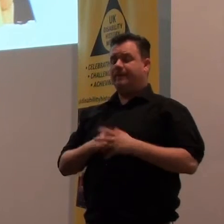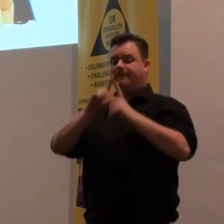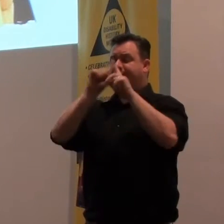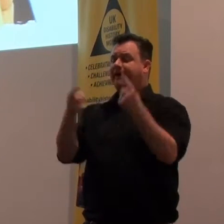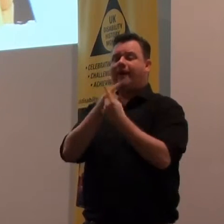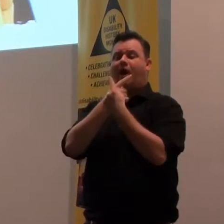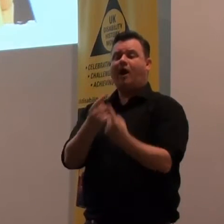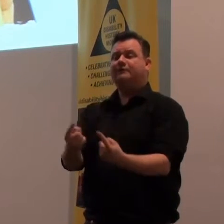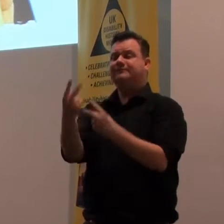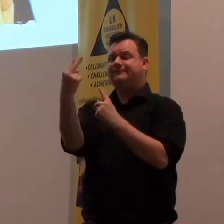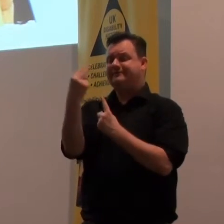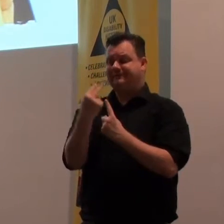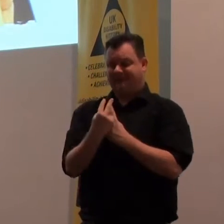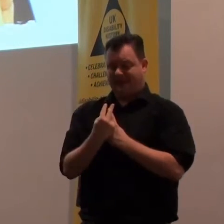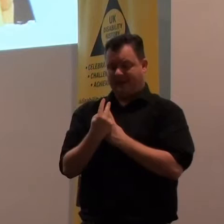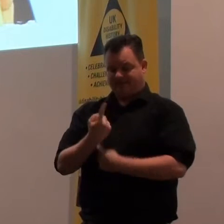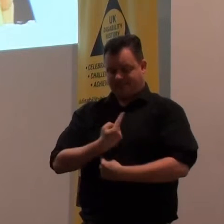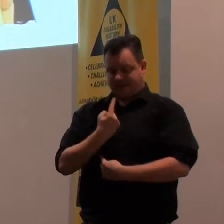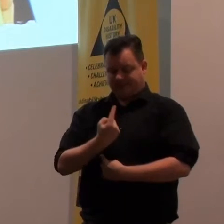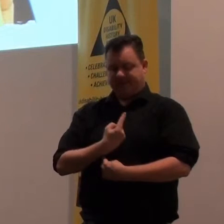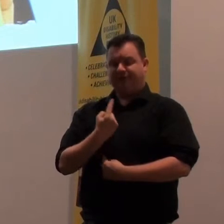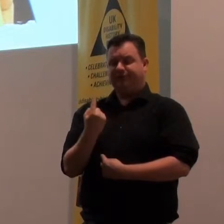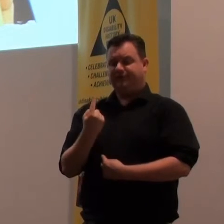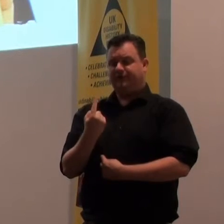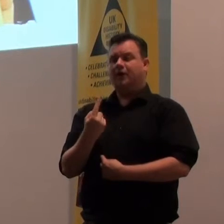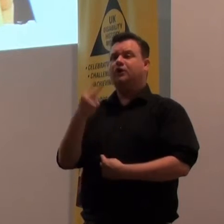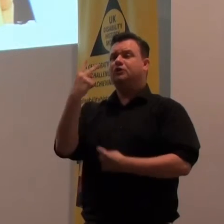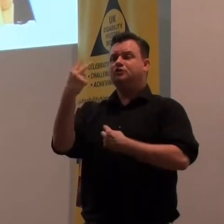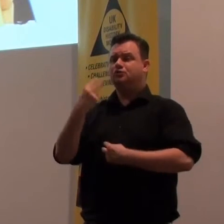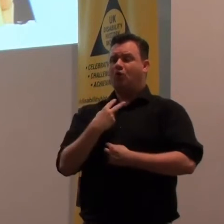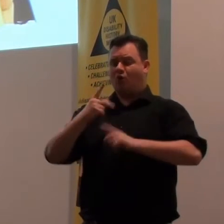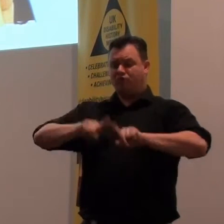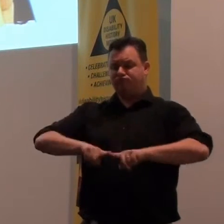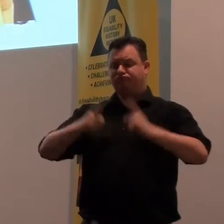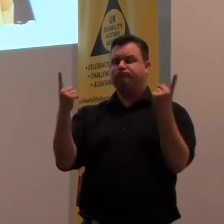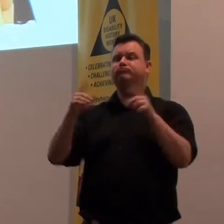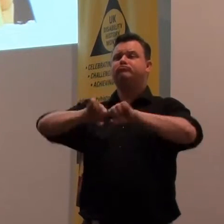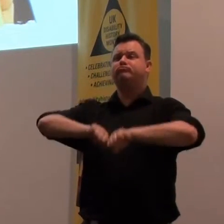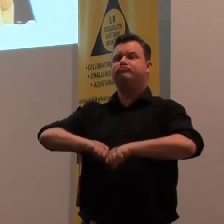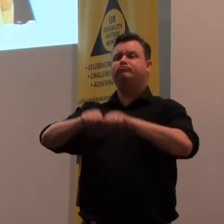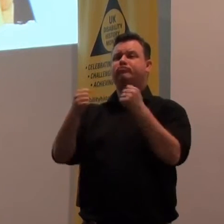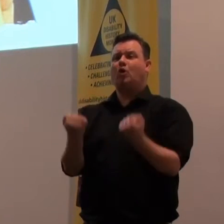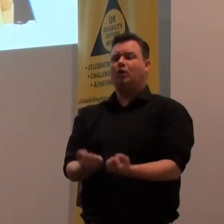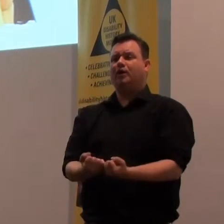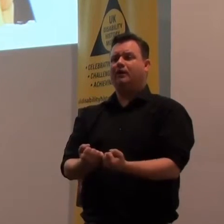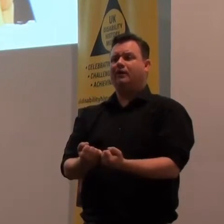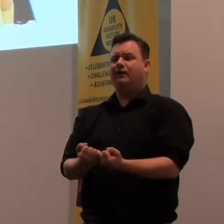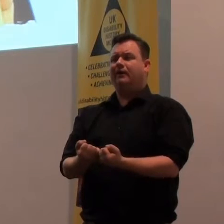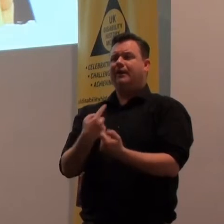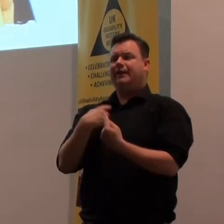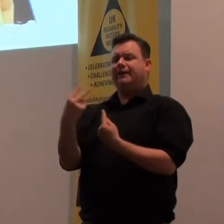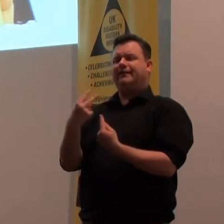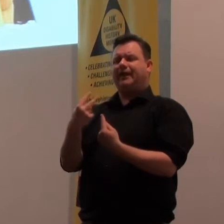not see my dancer self. They saw only something broken. They netted me like a